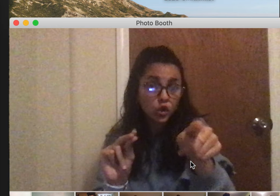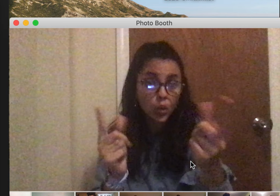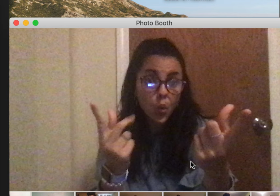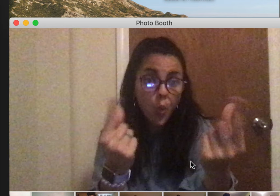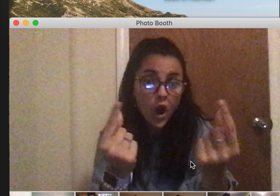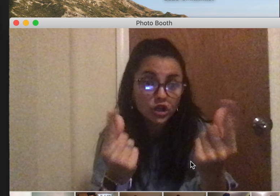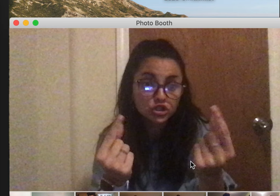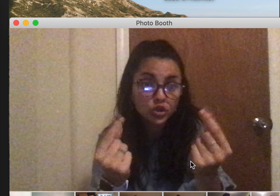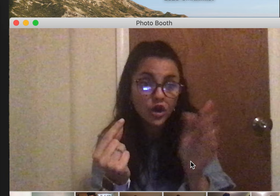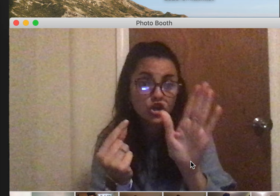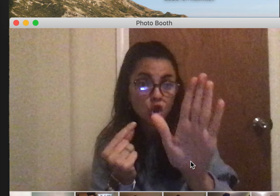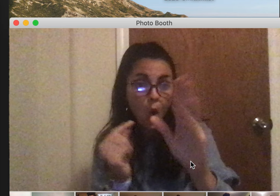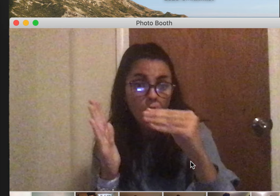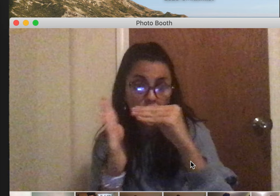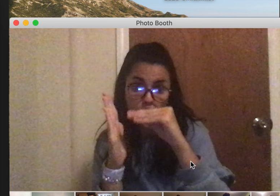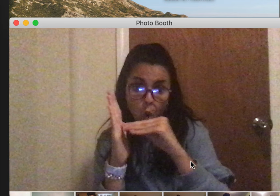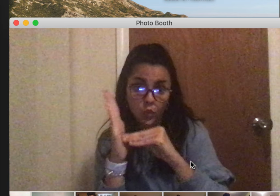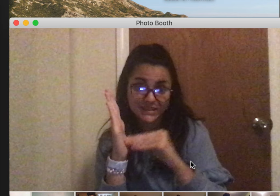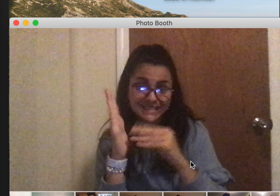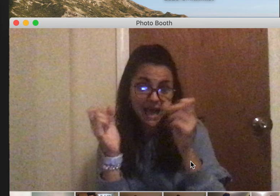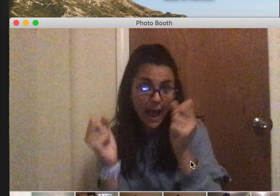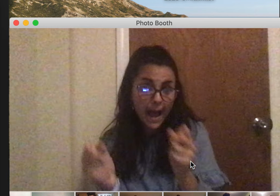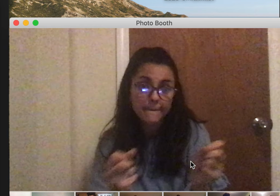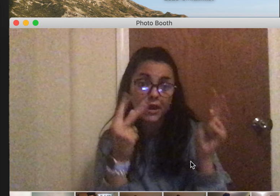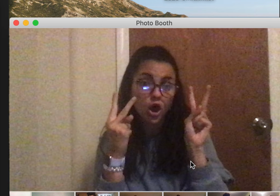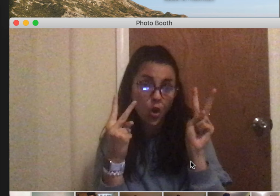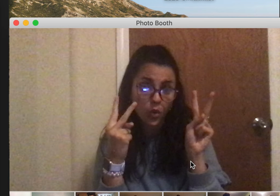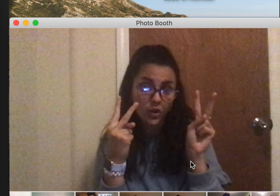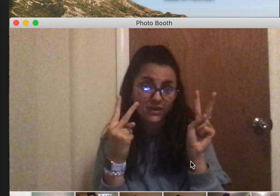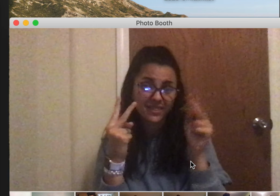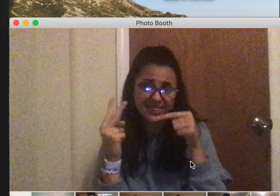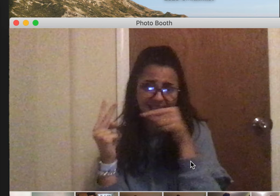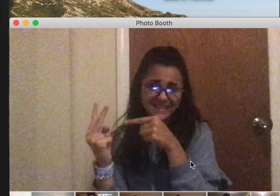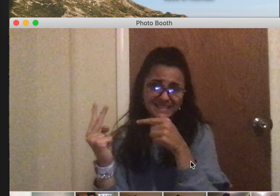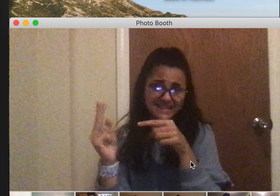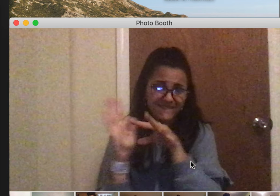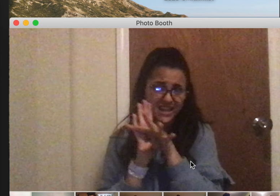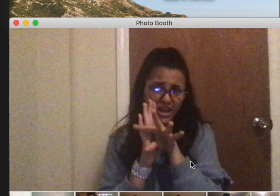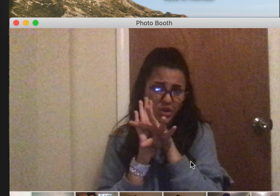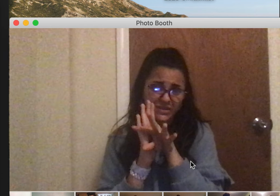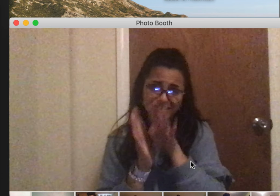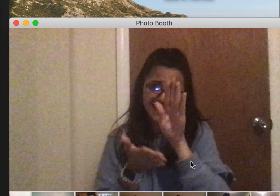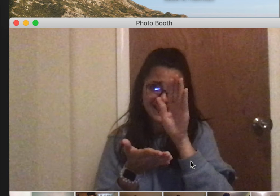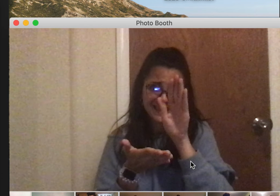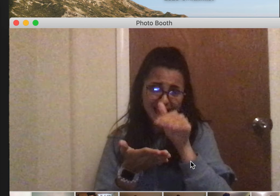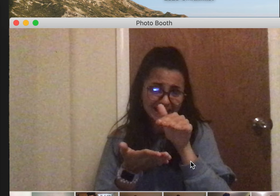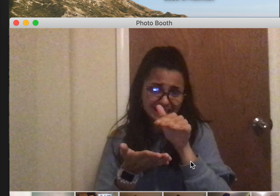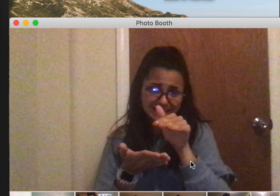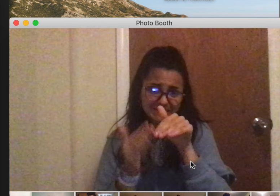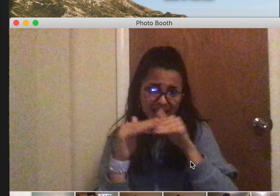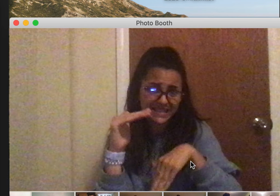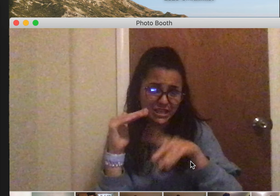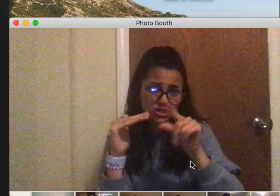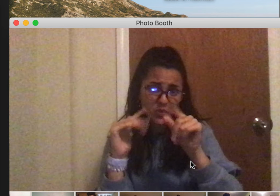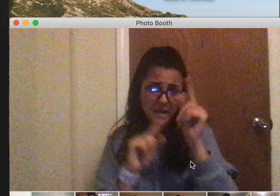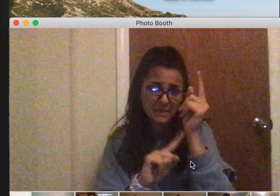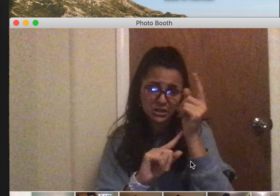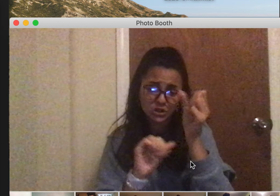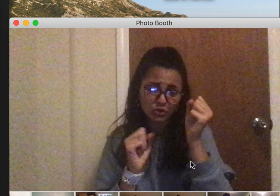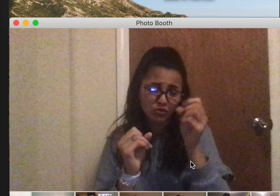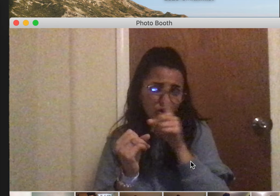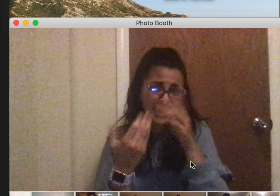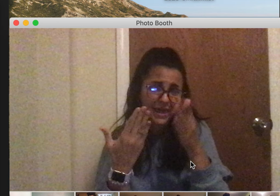This video is like less than 20 minutes, so really shouldn't take too long. Upload your notes, pause the video, go back if you have to